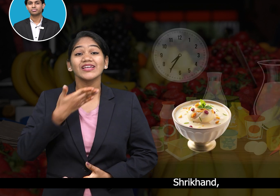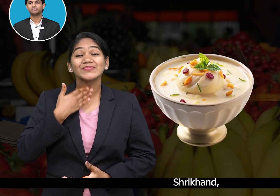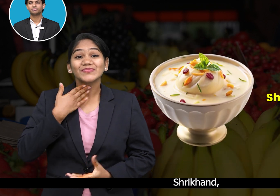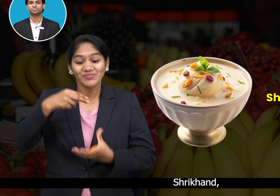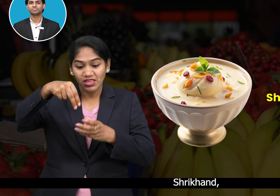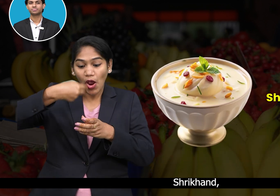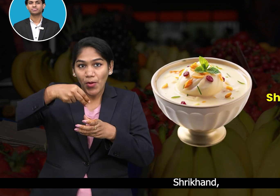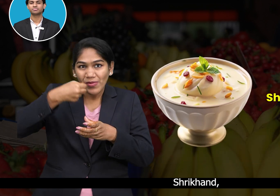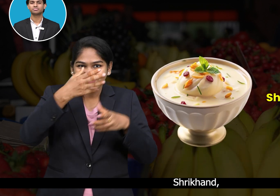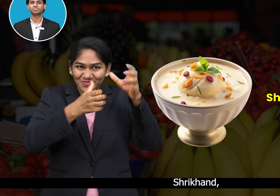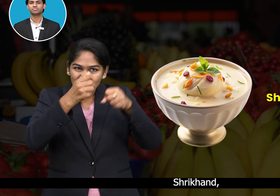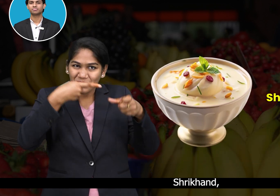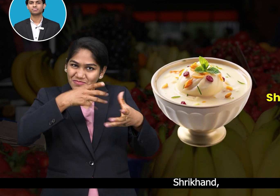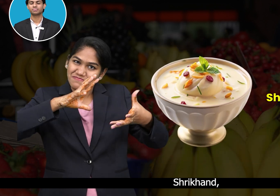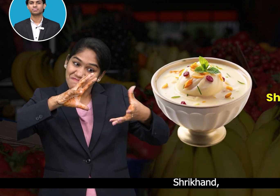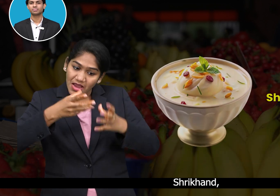Shrikhand,